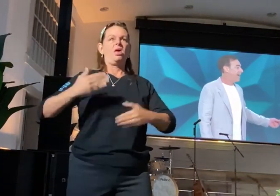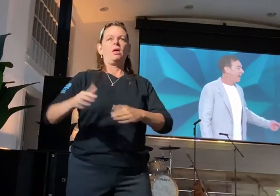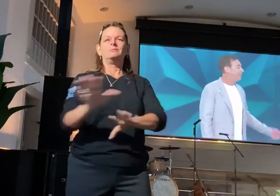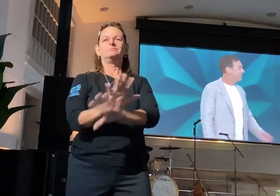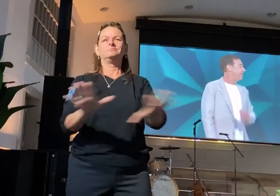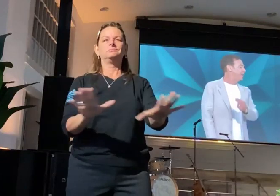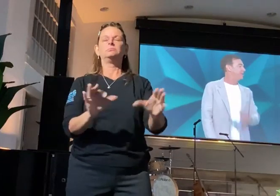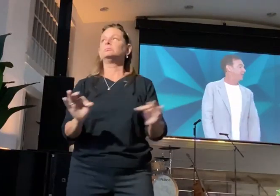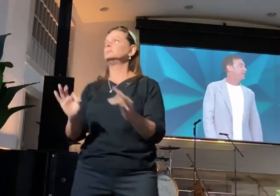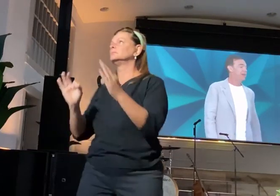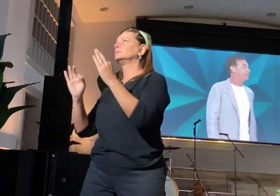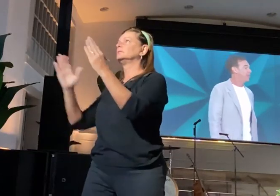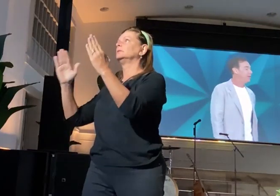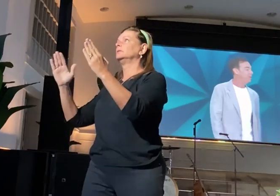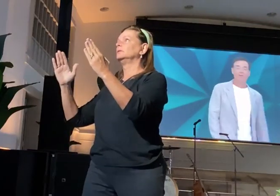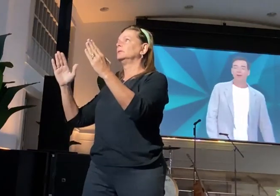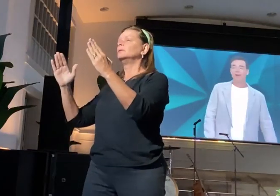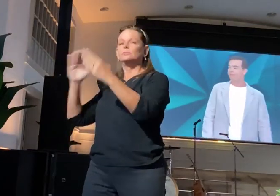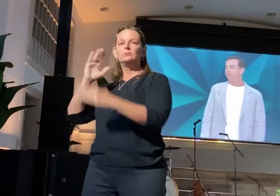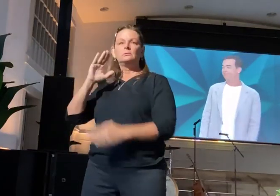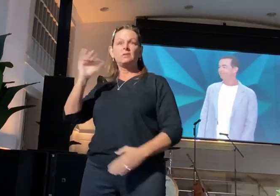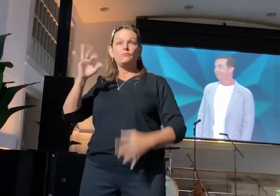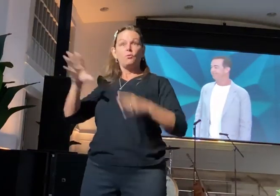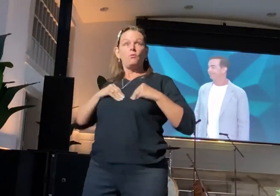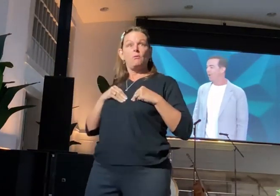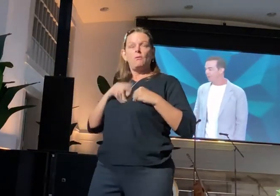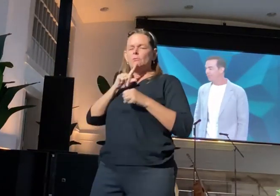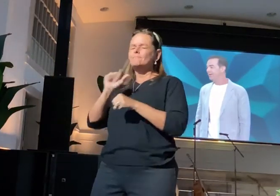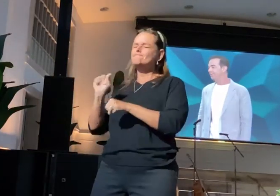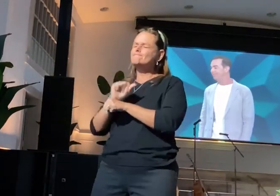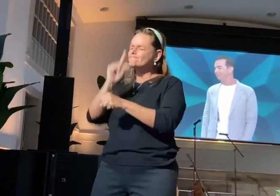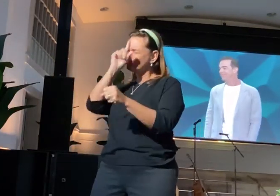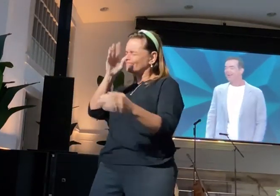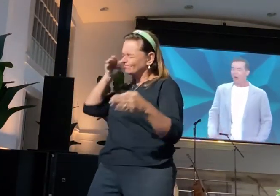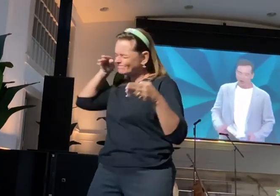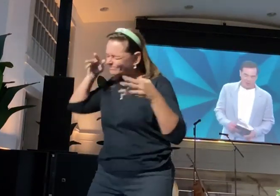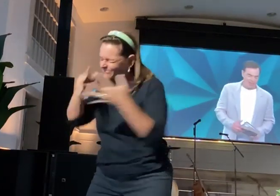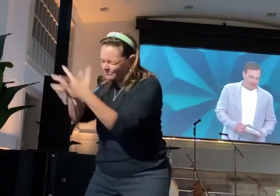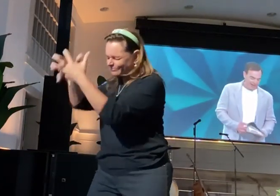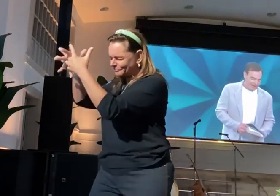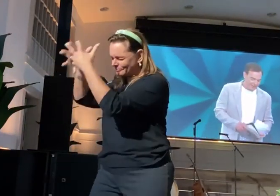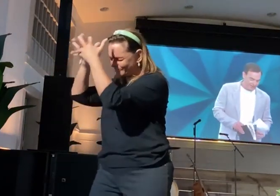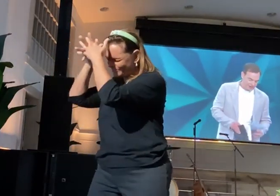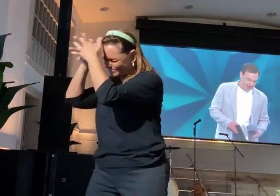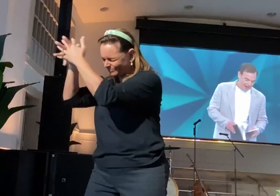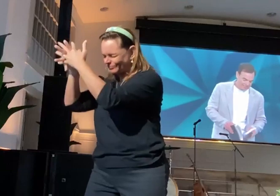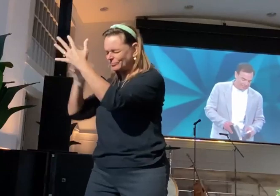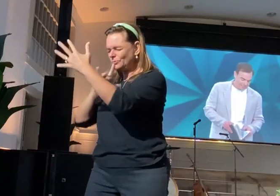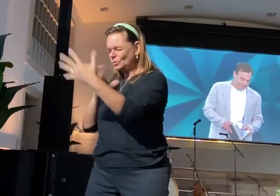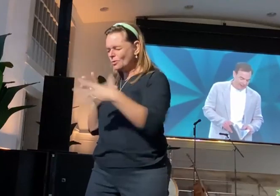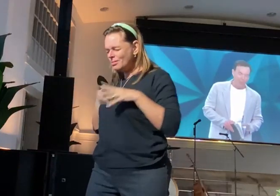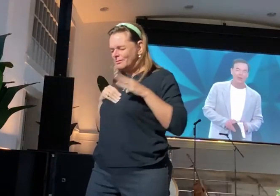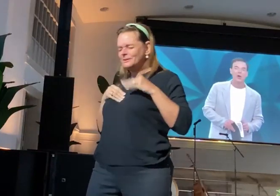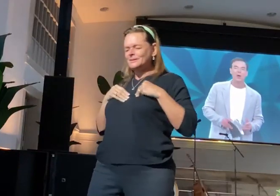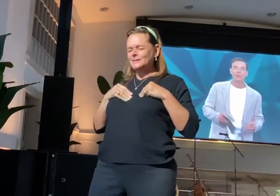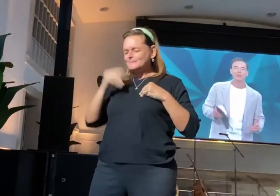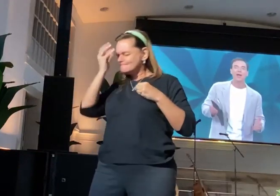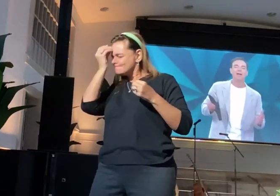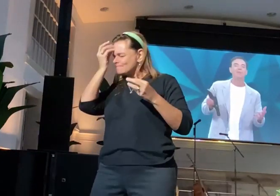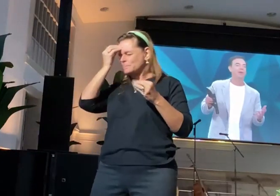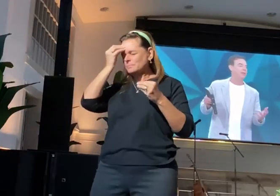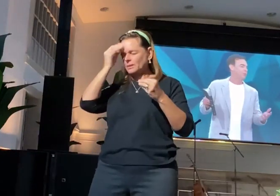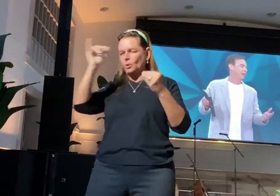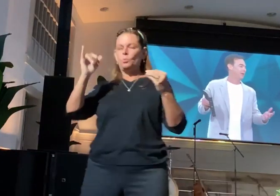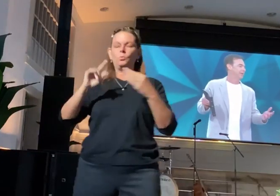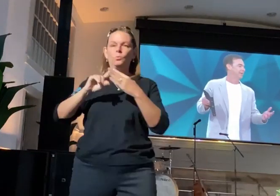of Jesus, I guarantee you it's going to change the way you live your life. Holy Week. Holy Week begins by what we call